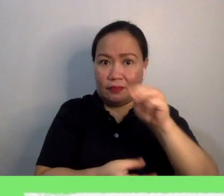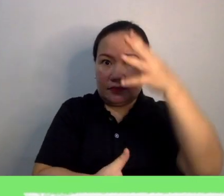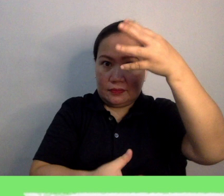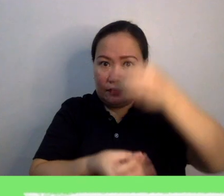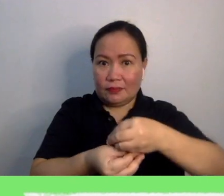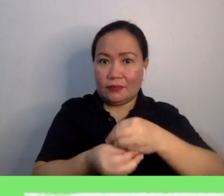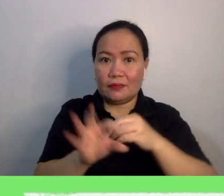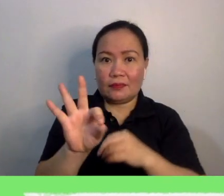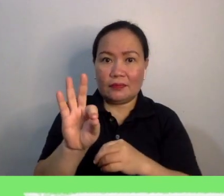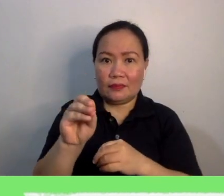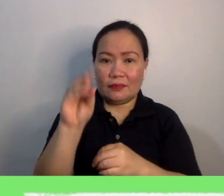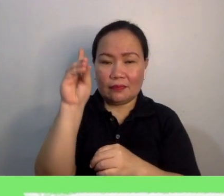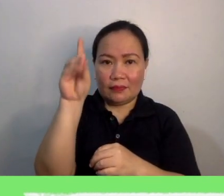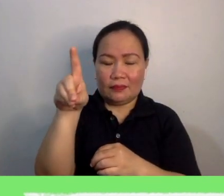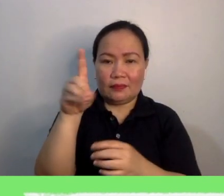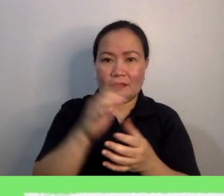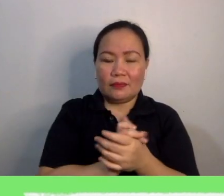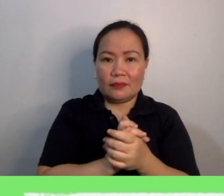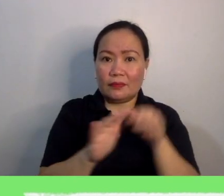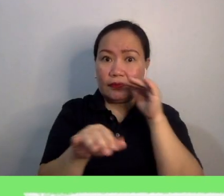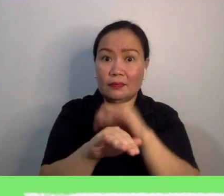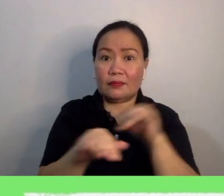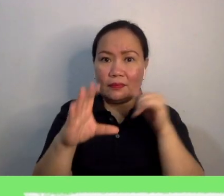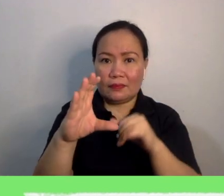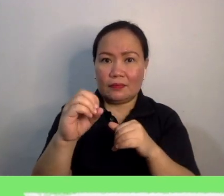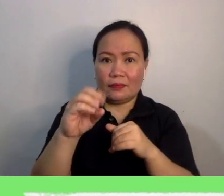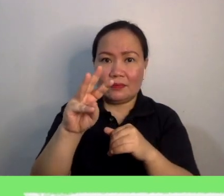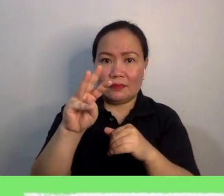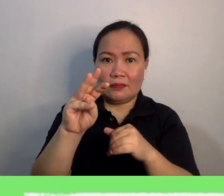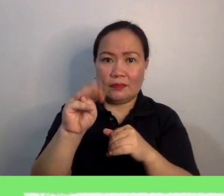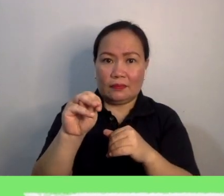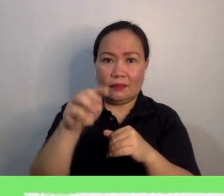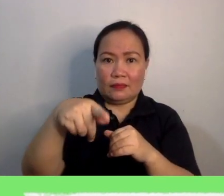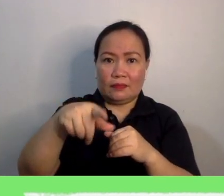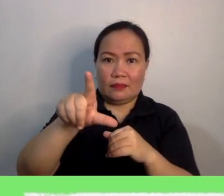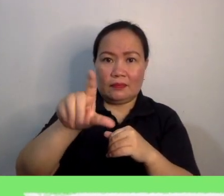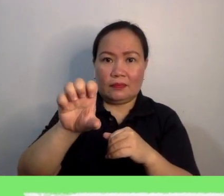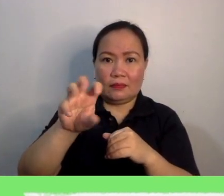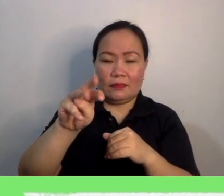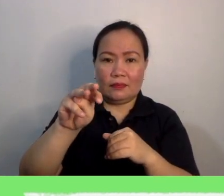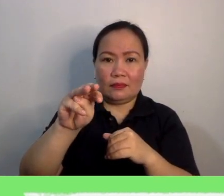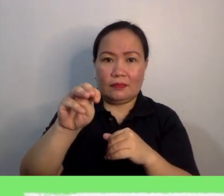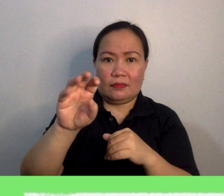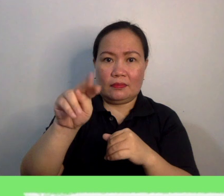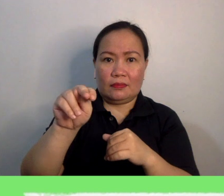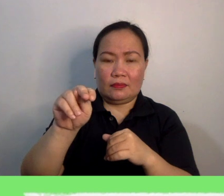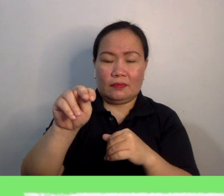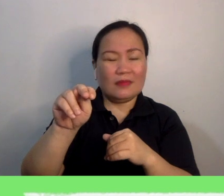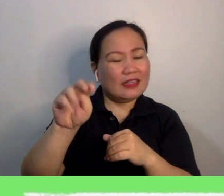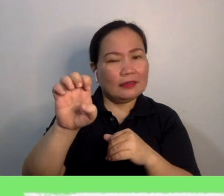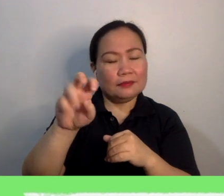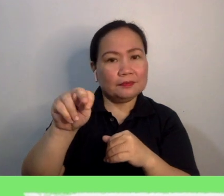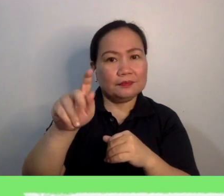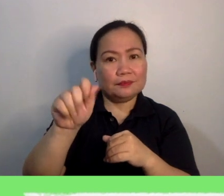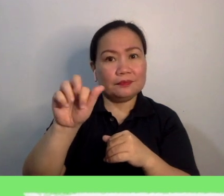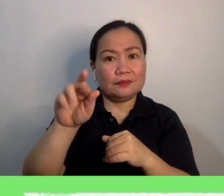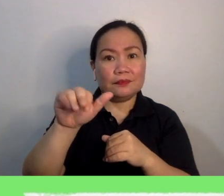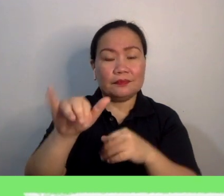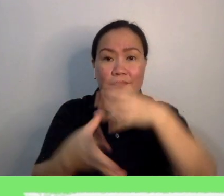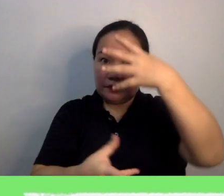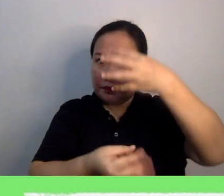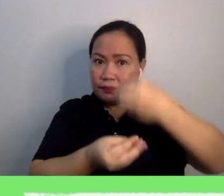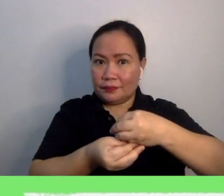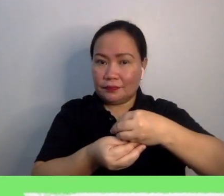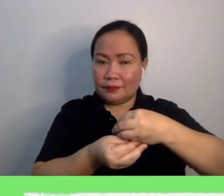pwede lang nating tawagin na complementary angles sila kapag yung dalawang angles mo, ang sum ng angles nila ay